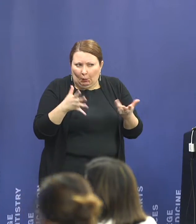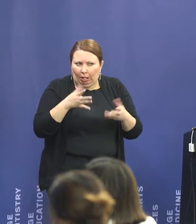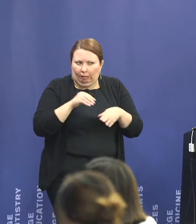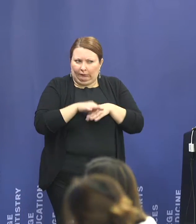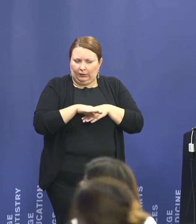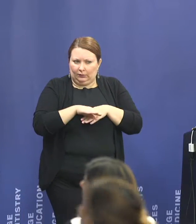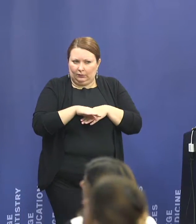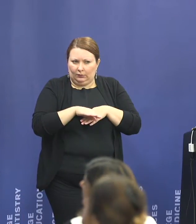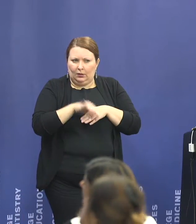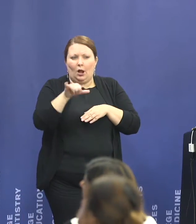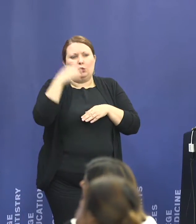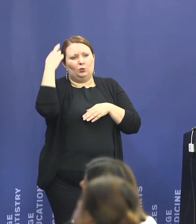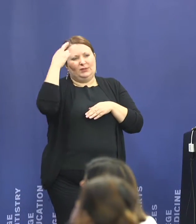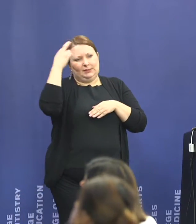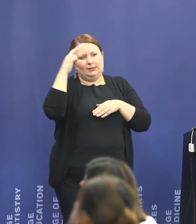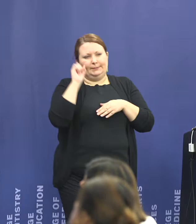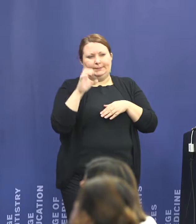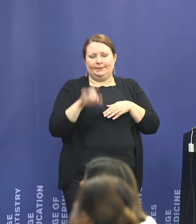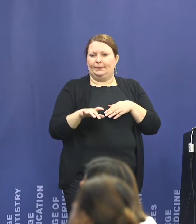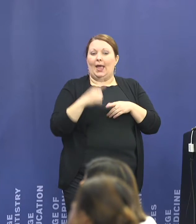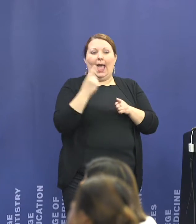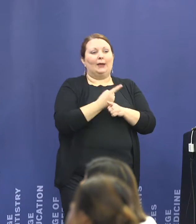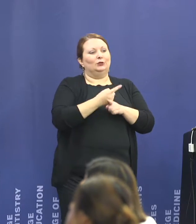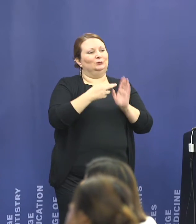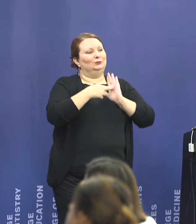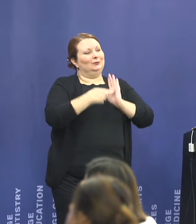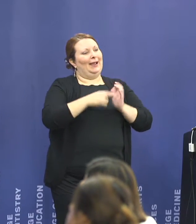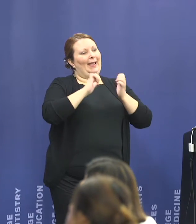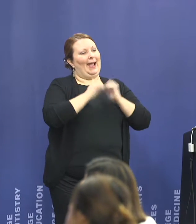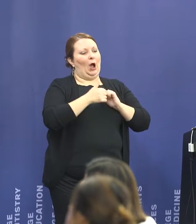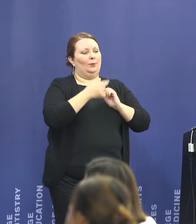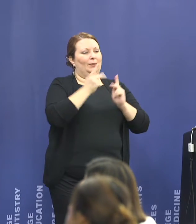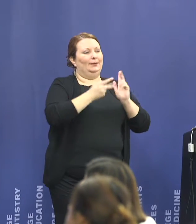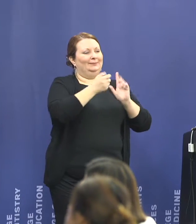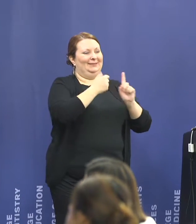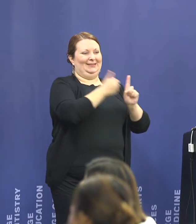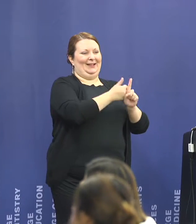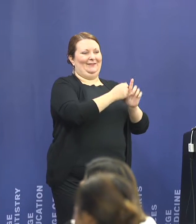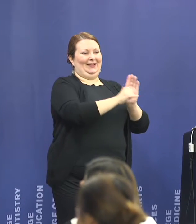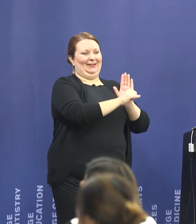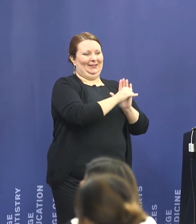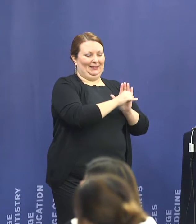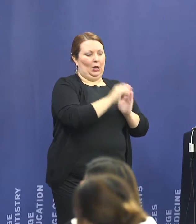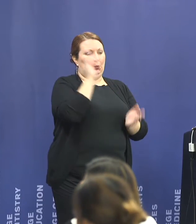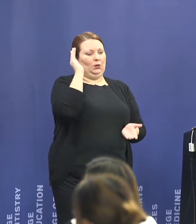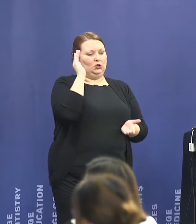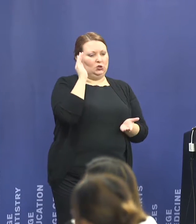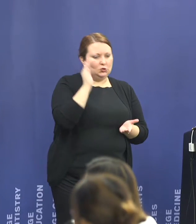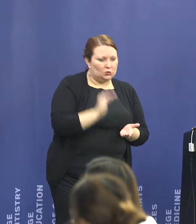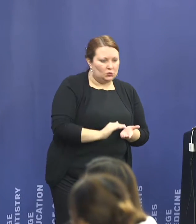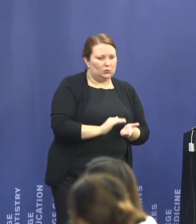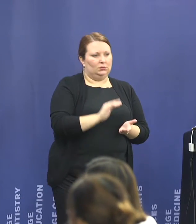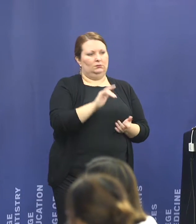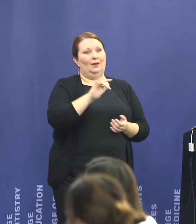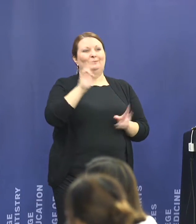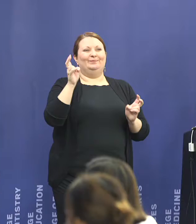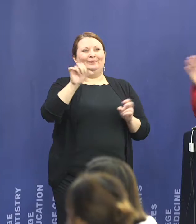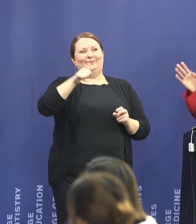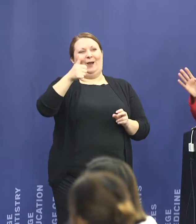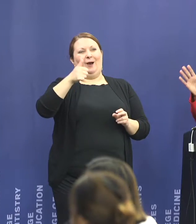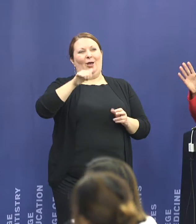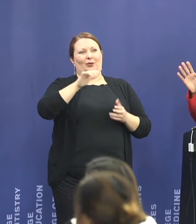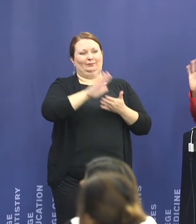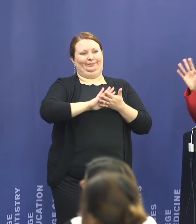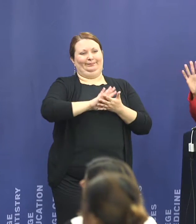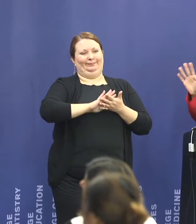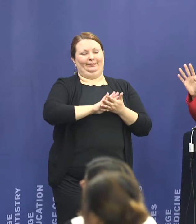are given, right? It accurately represents how they self-identify. It reduces those that mark some other race. Equity means you have